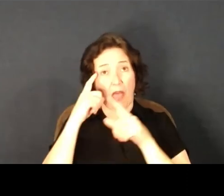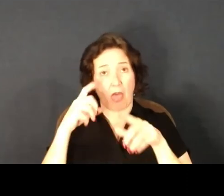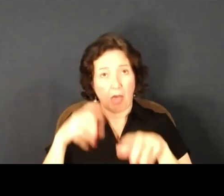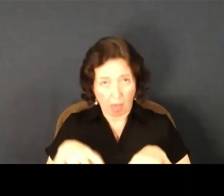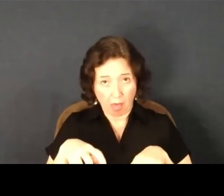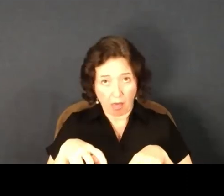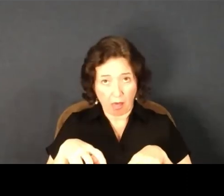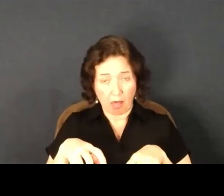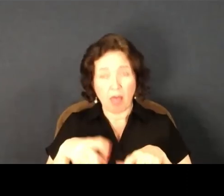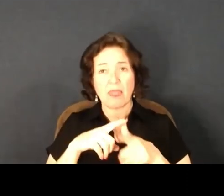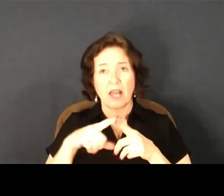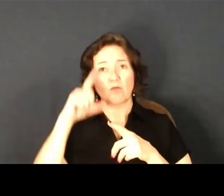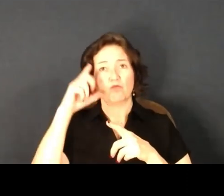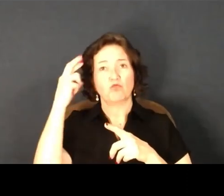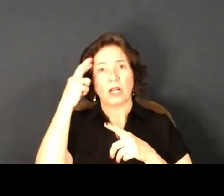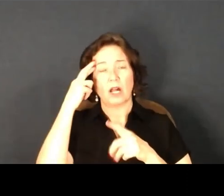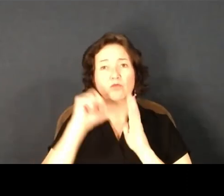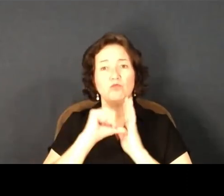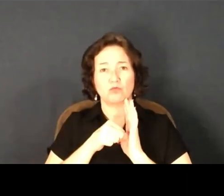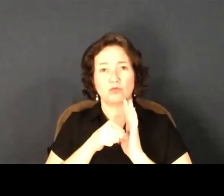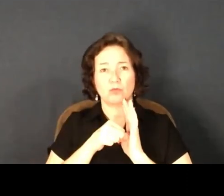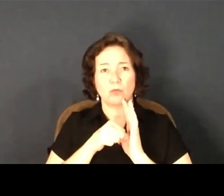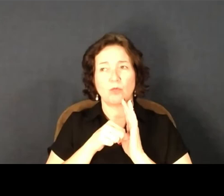it sunk in. She knew.